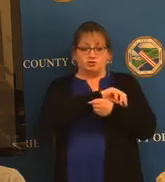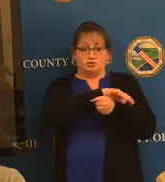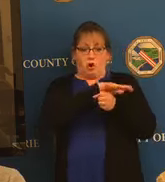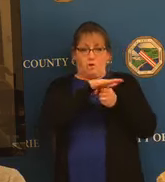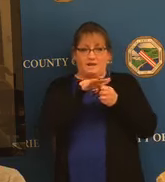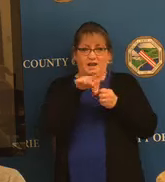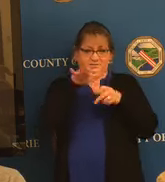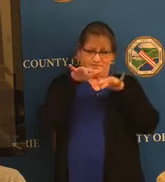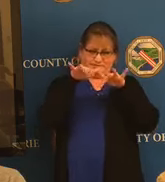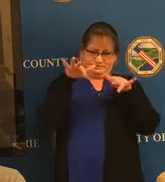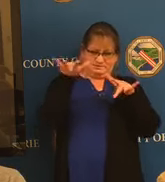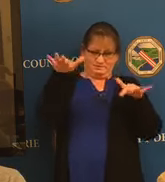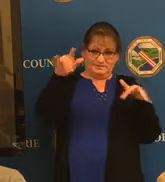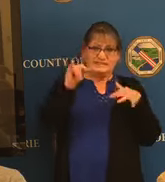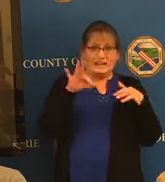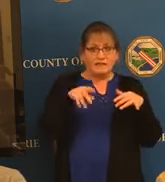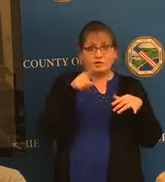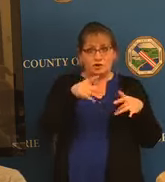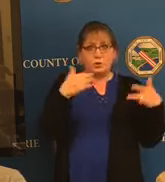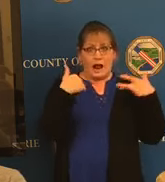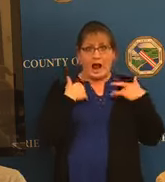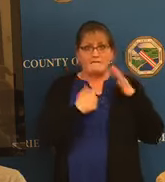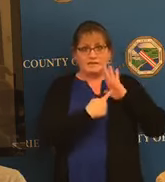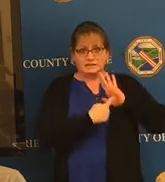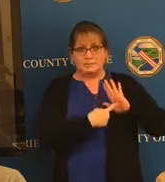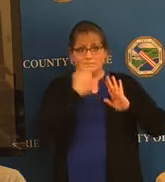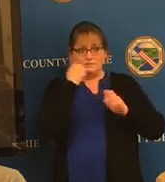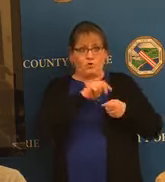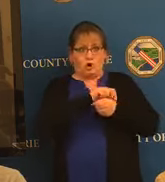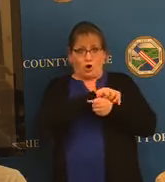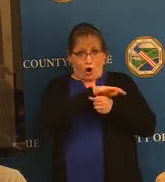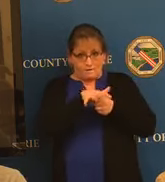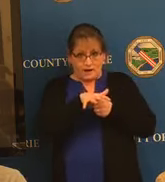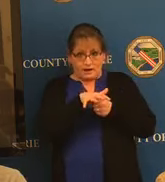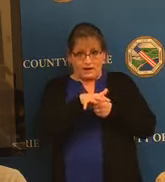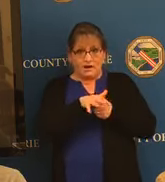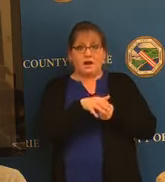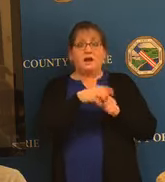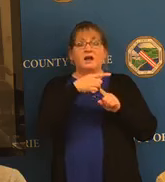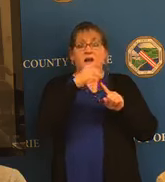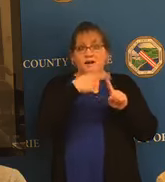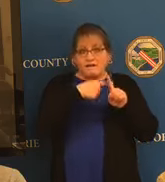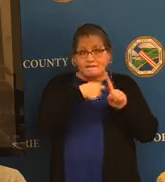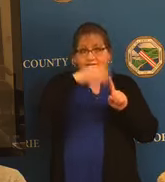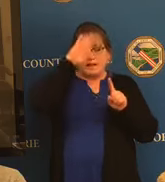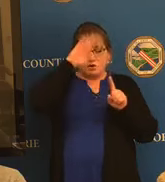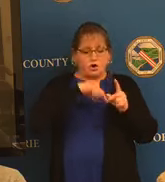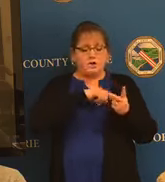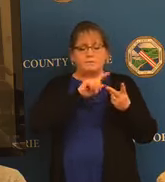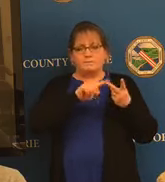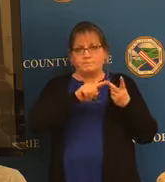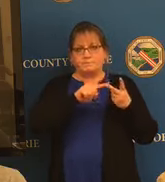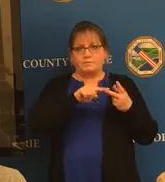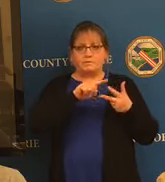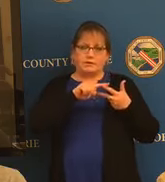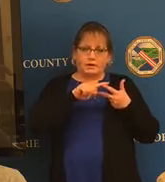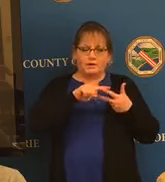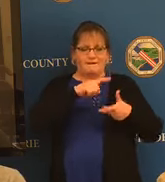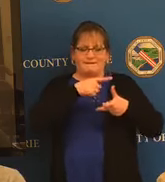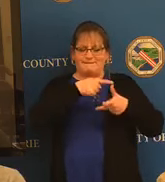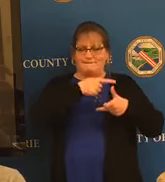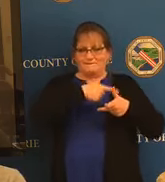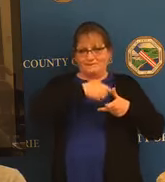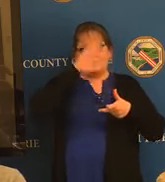in the community. If you have the symptoms of COVID-19, a fever plus either cough or